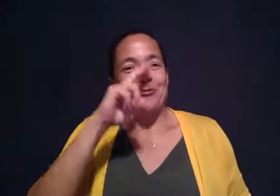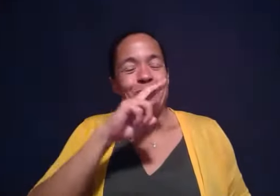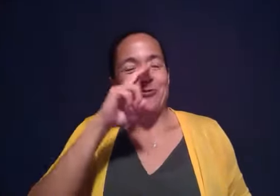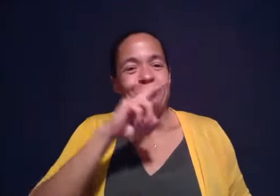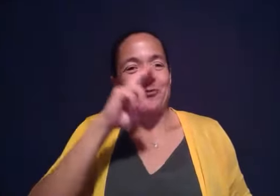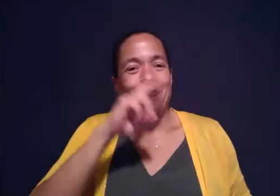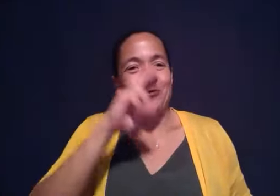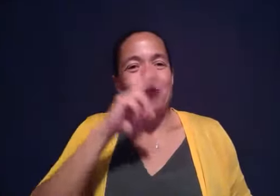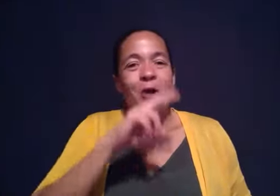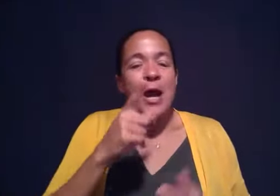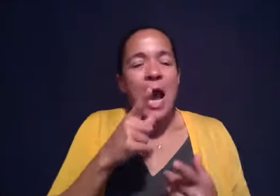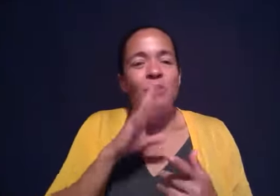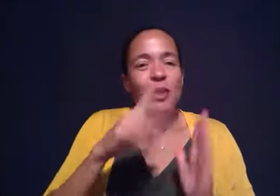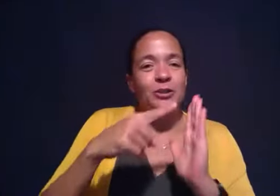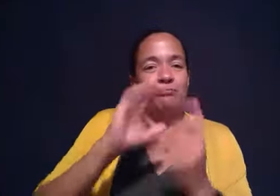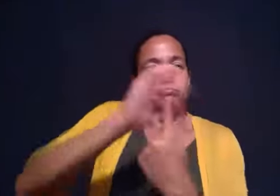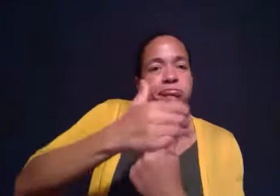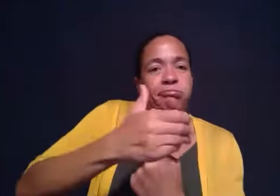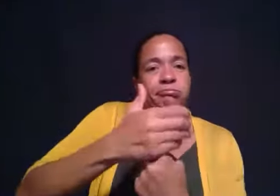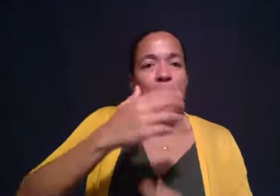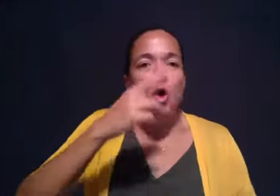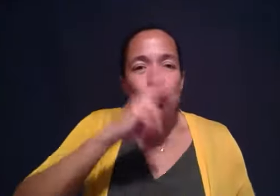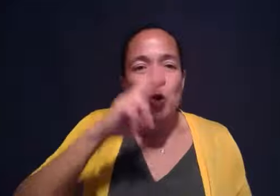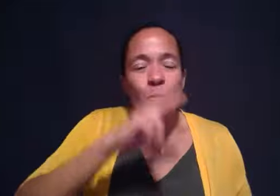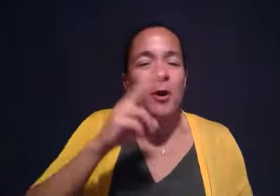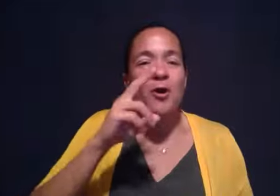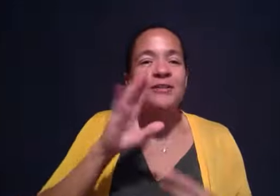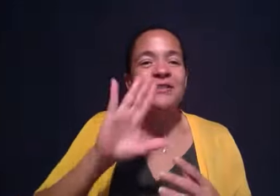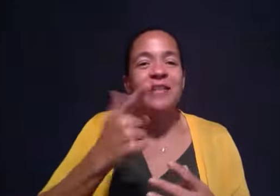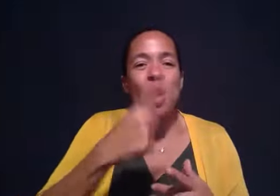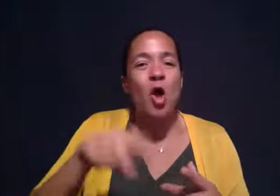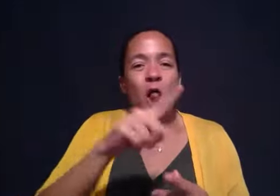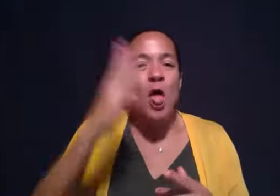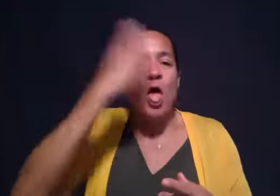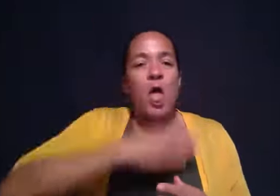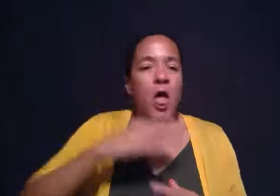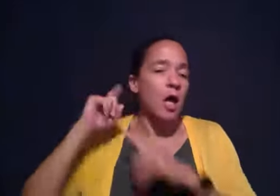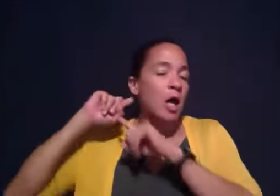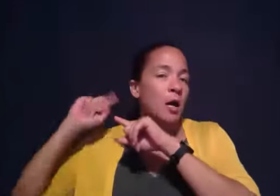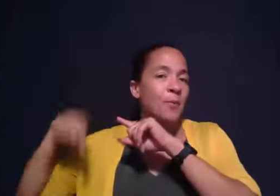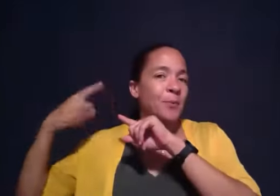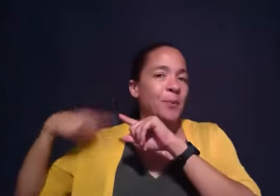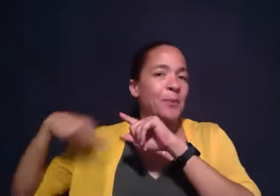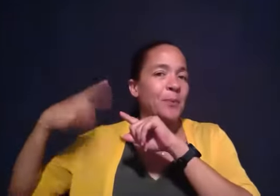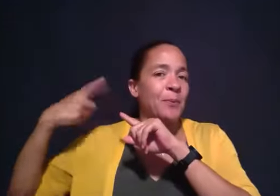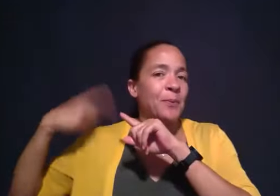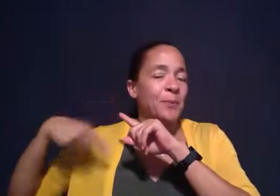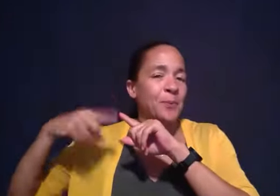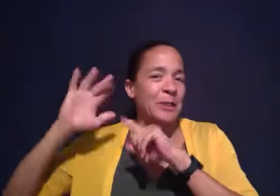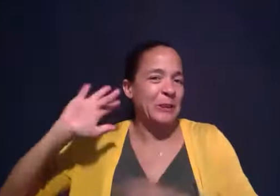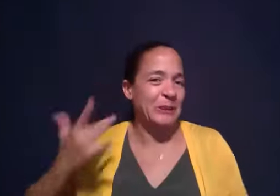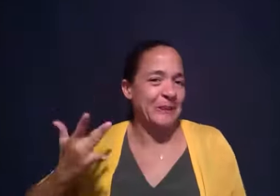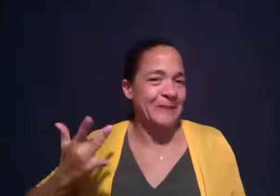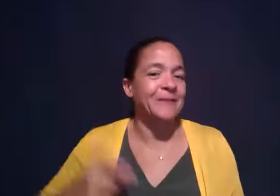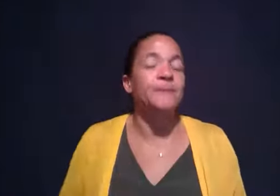head are just driving me nuts all day long. So I'm wandering through life, and I'm living from the outside in. That's kind of